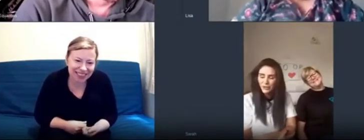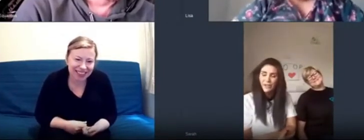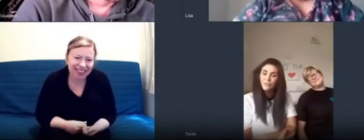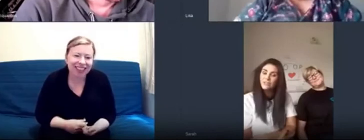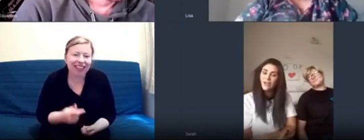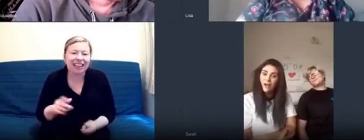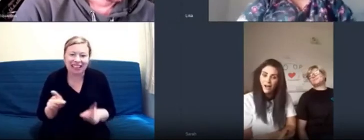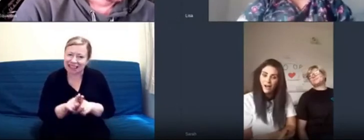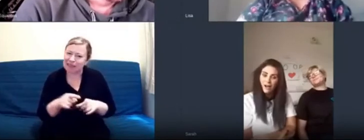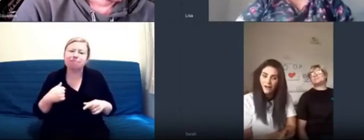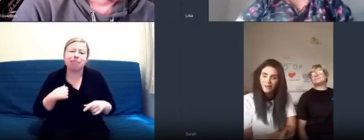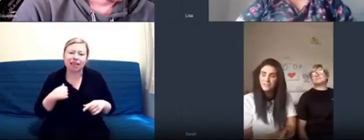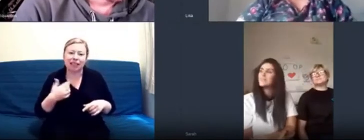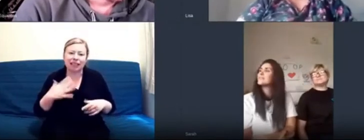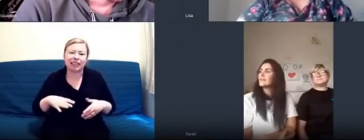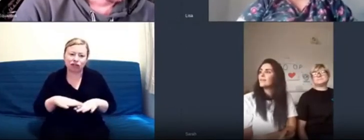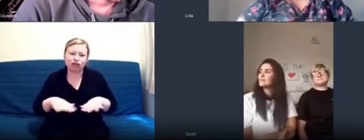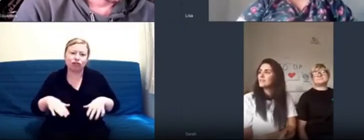I need them back at school.